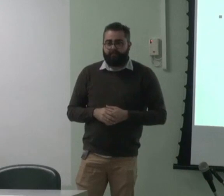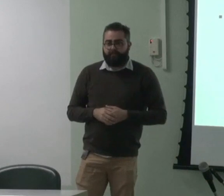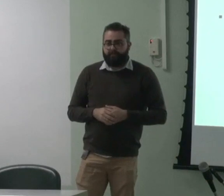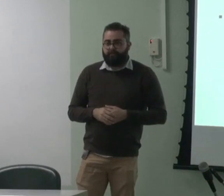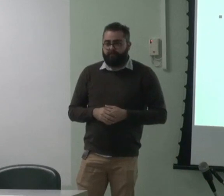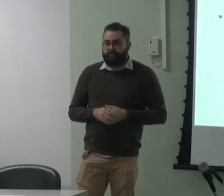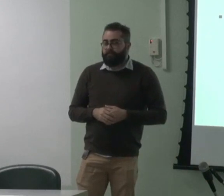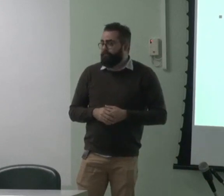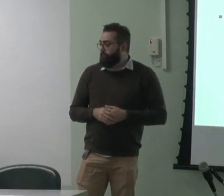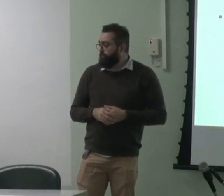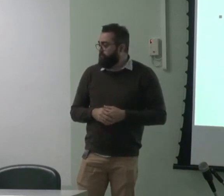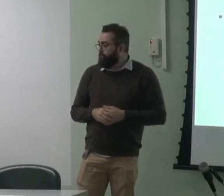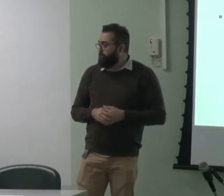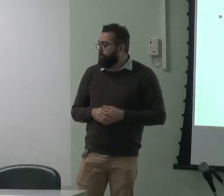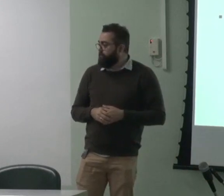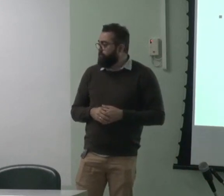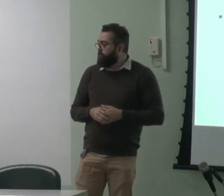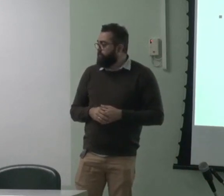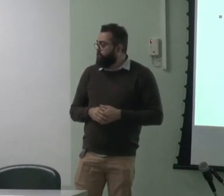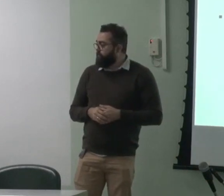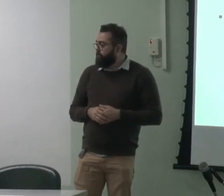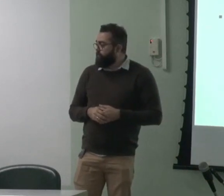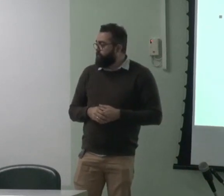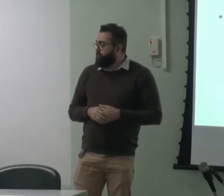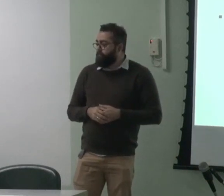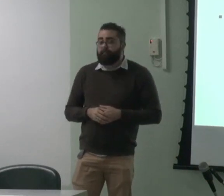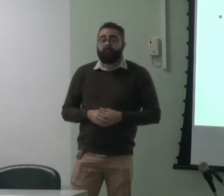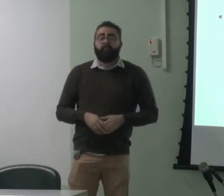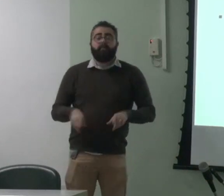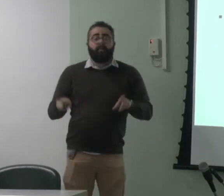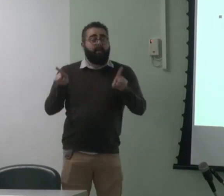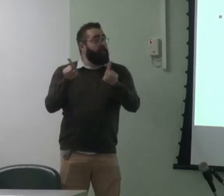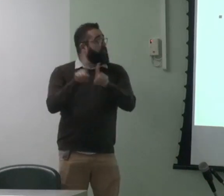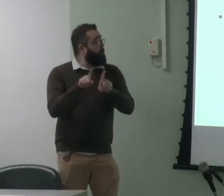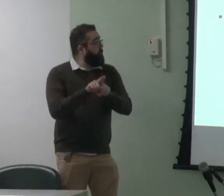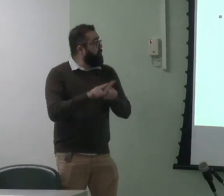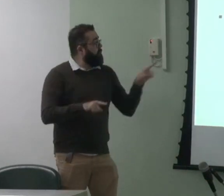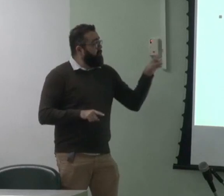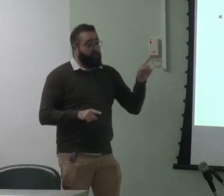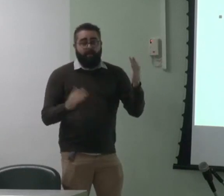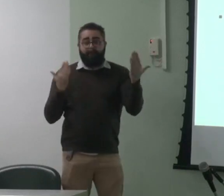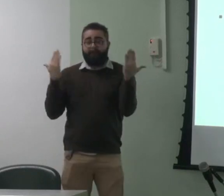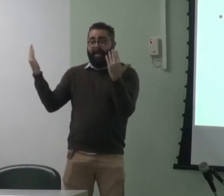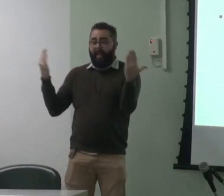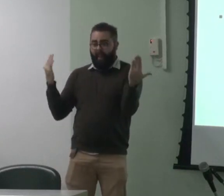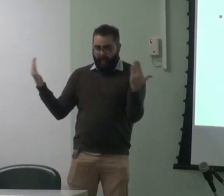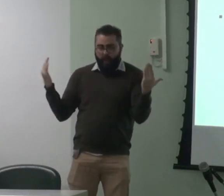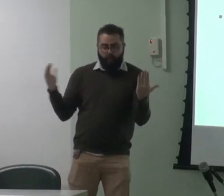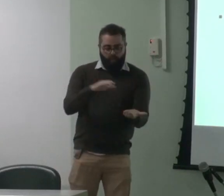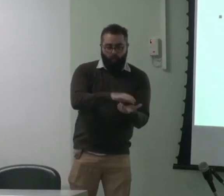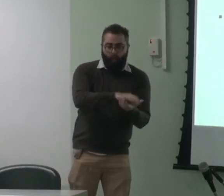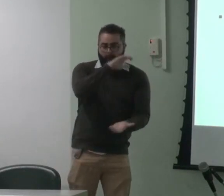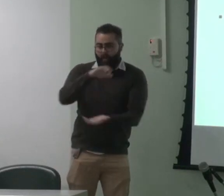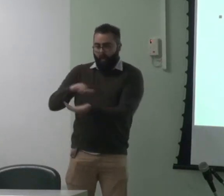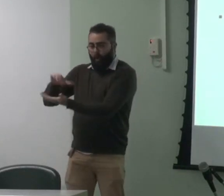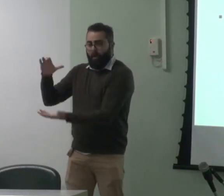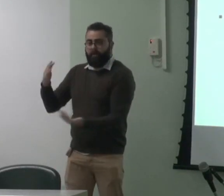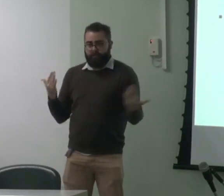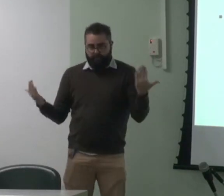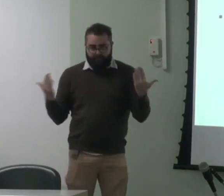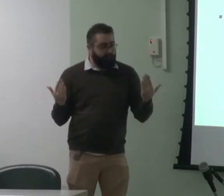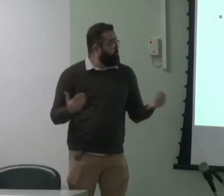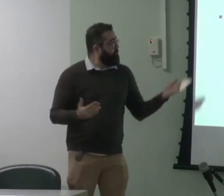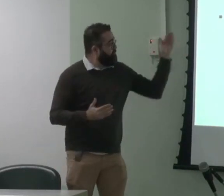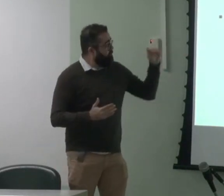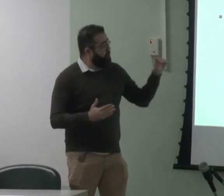I have to. I will talk about parallel corpora, and then I will briefly mention universal dependencies again to